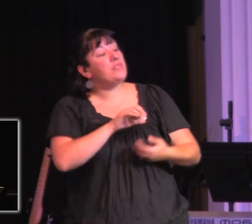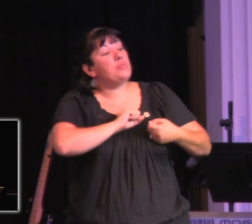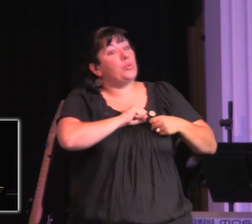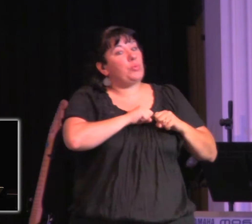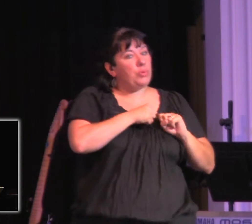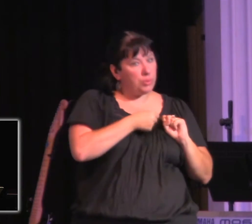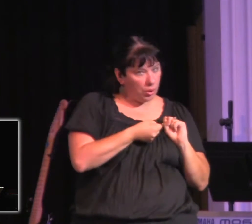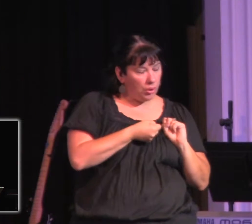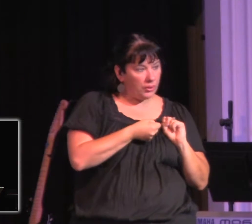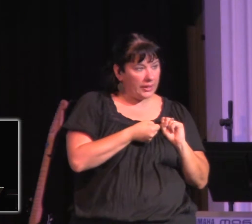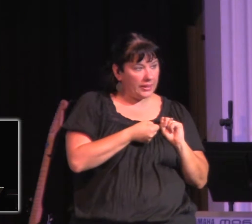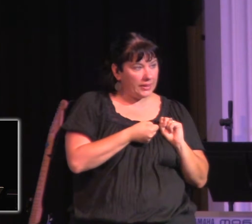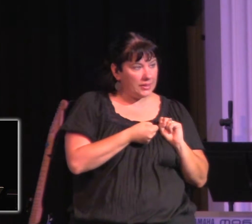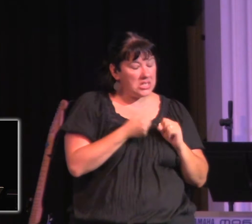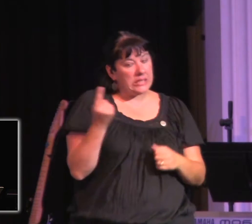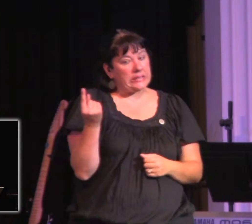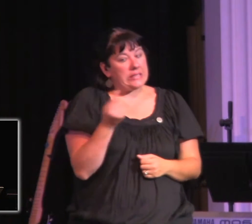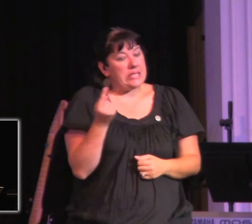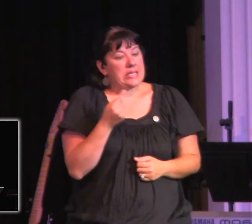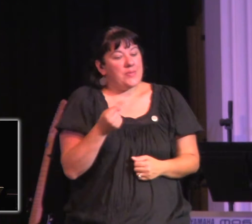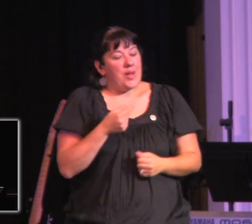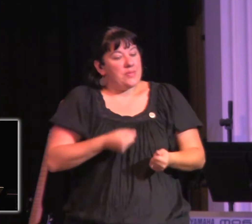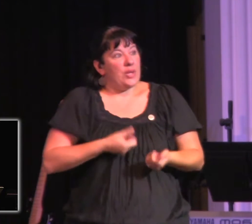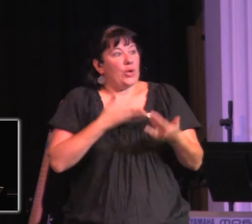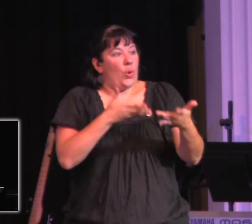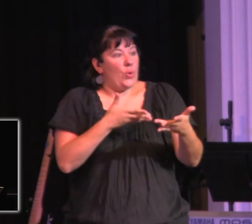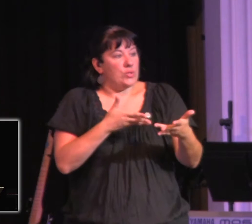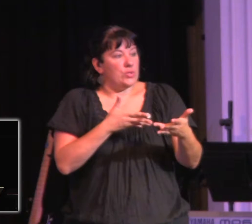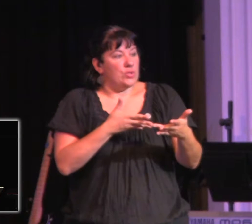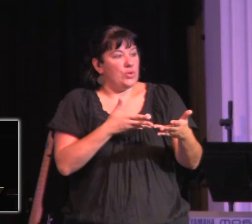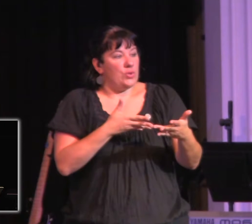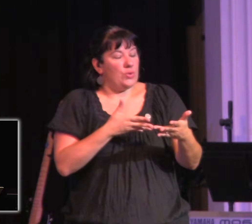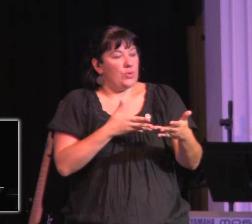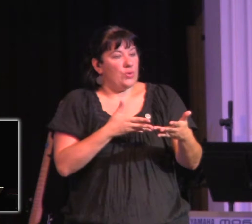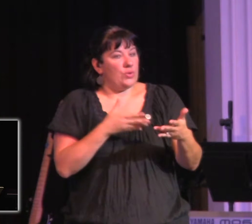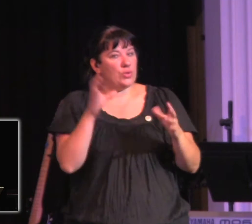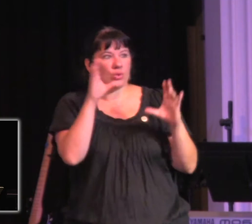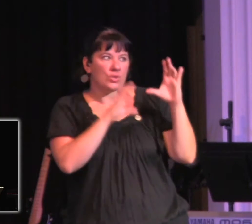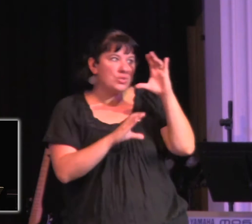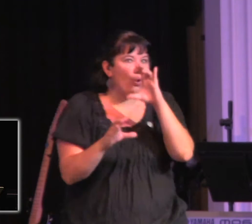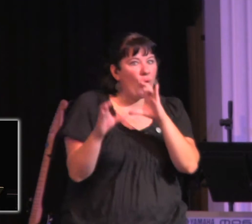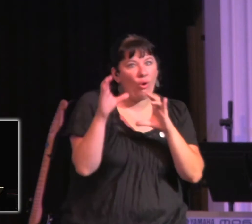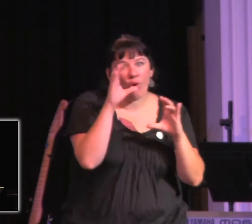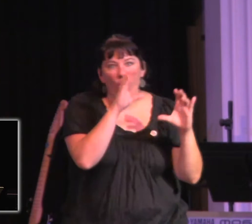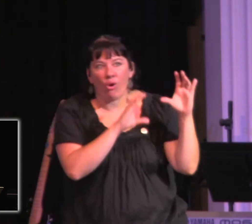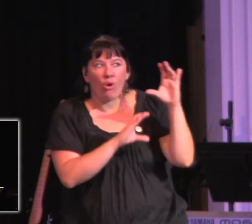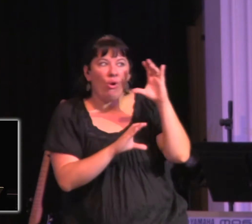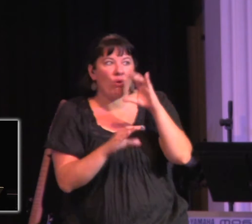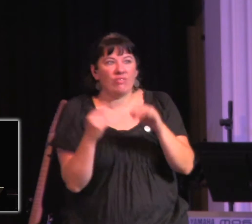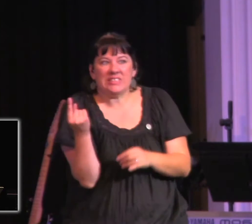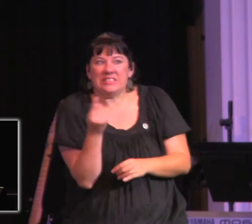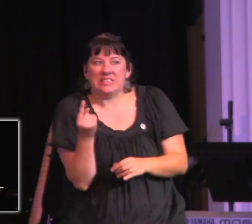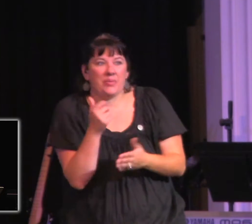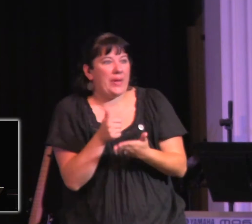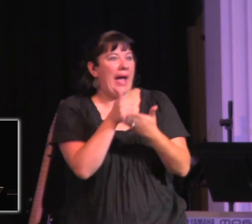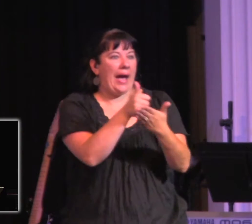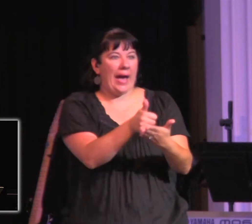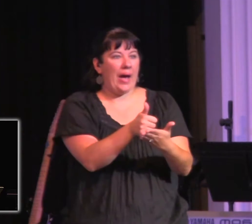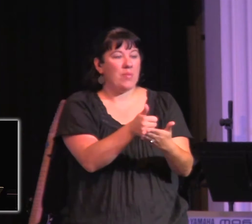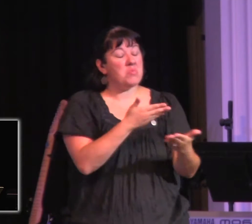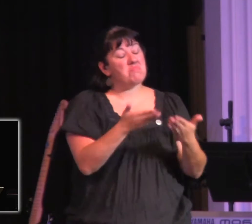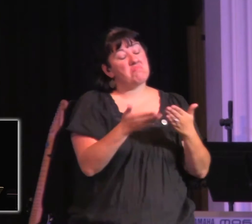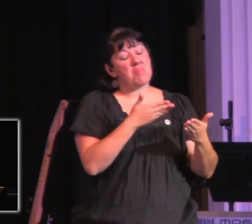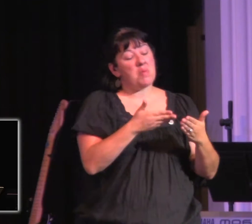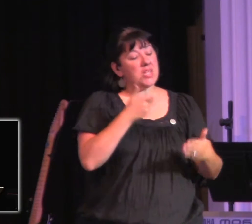cope, like excessive drinking or drug use, or, I mean, you name